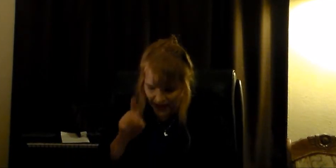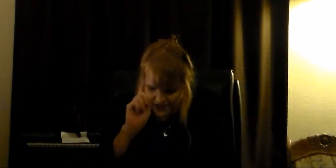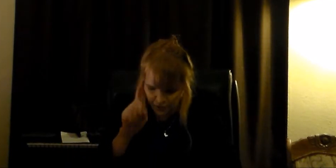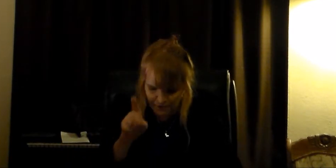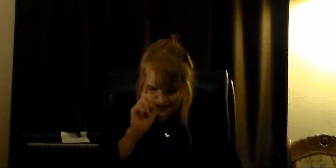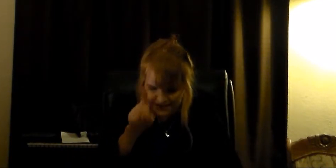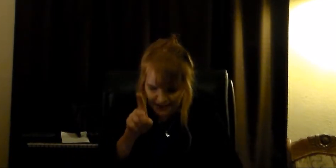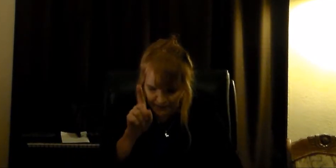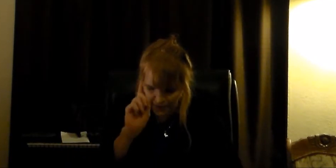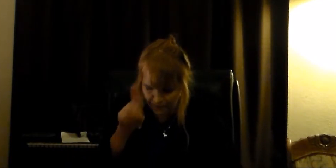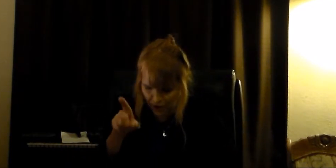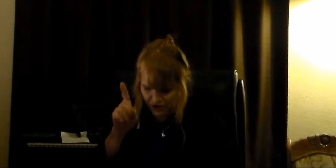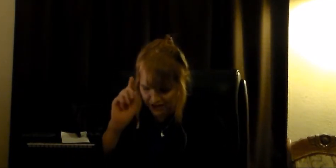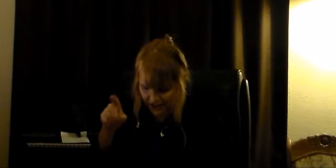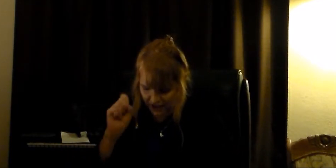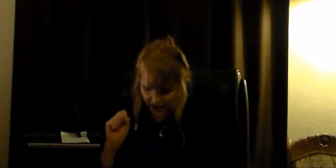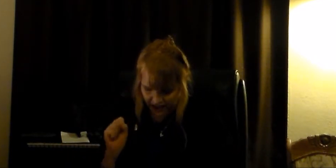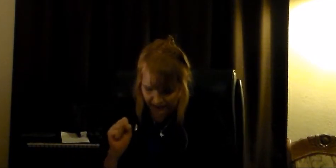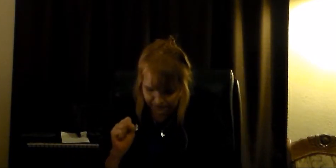is what makes him the person unclean.